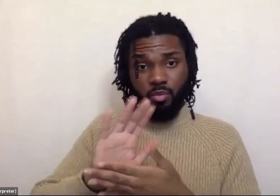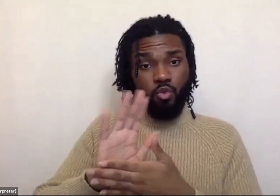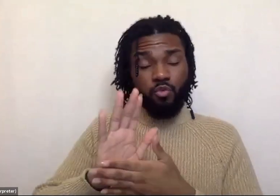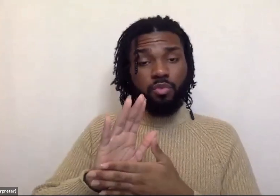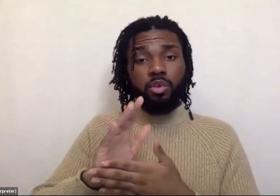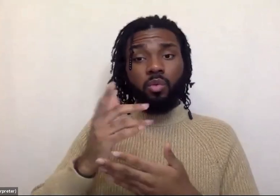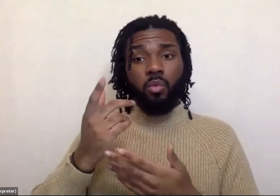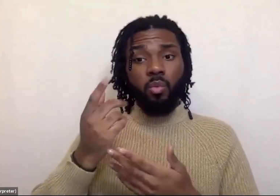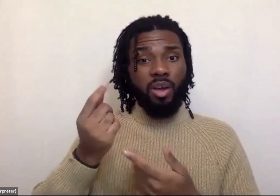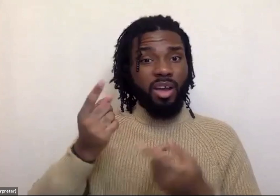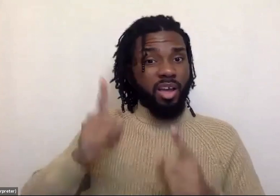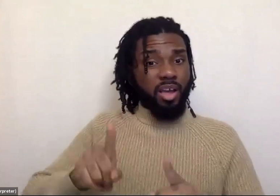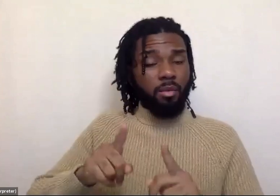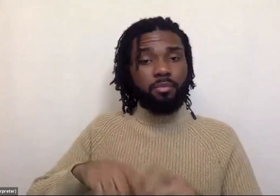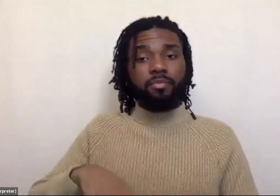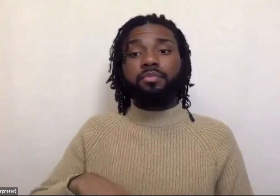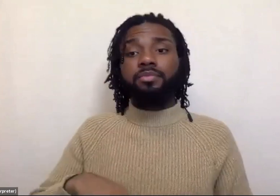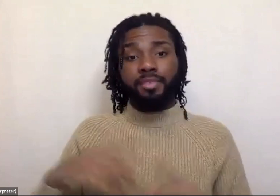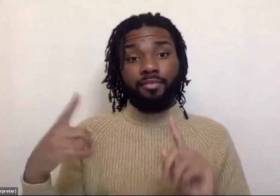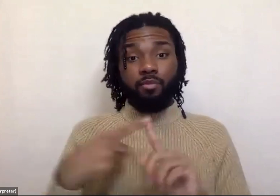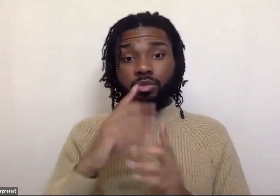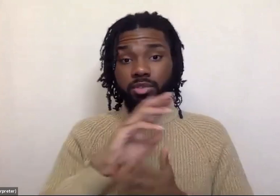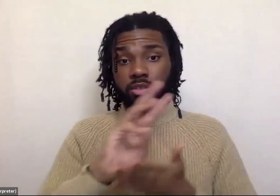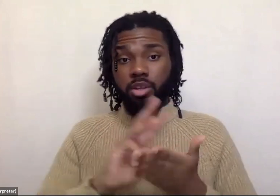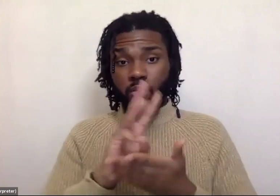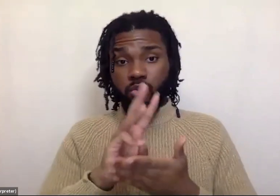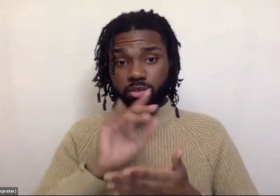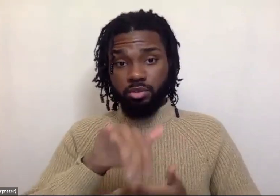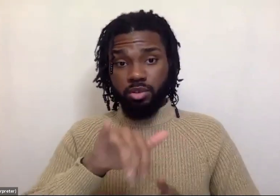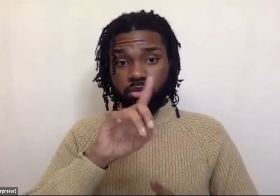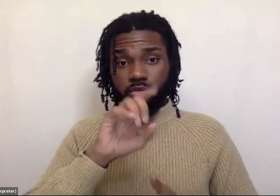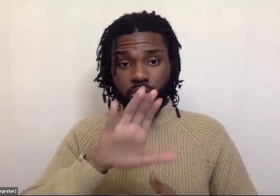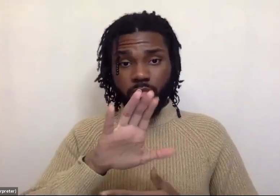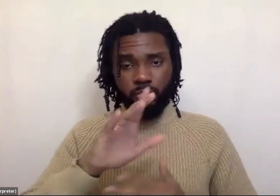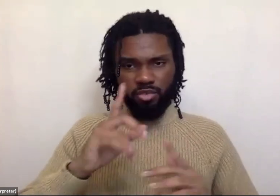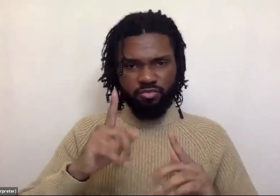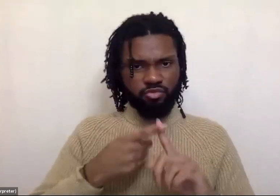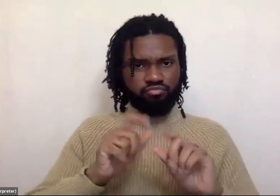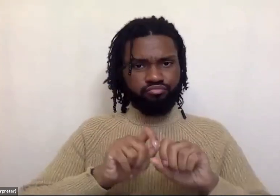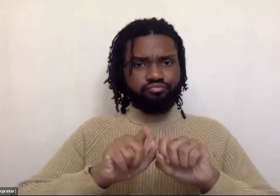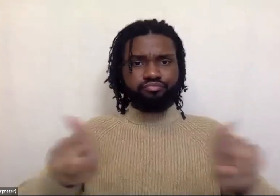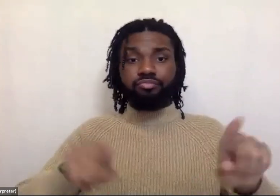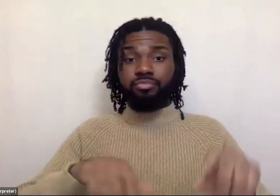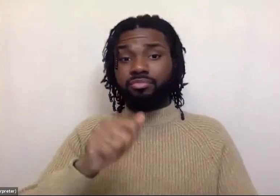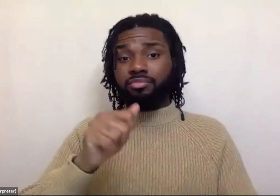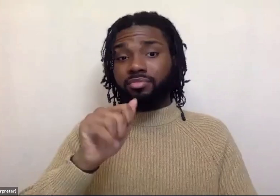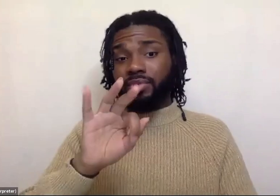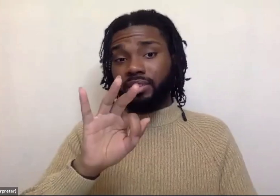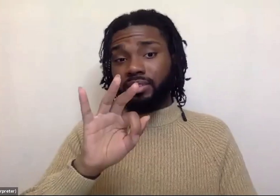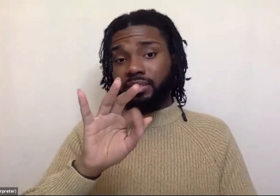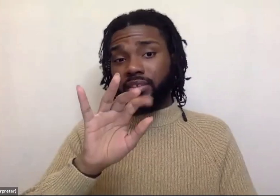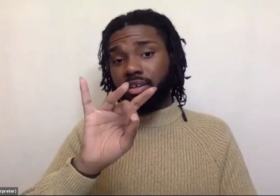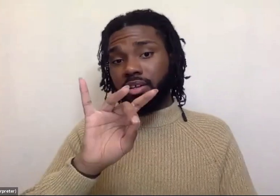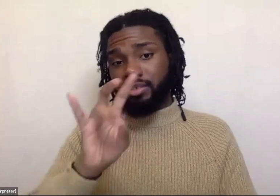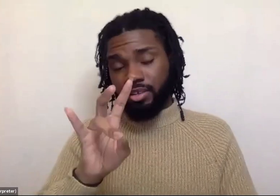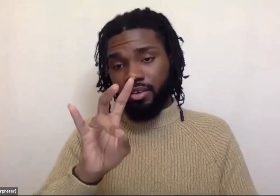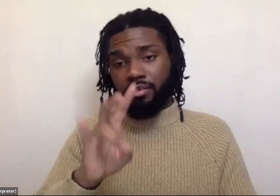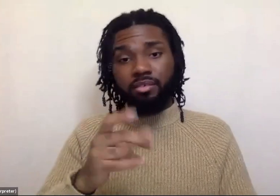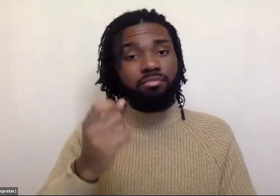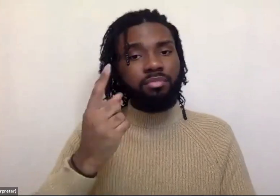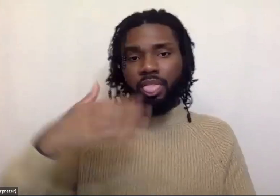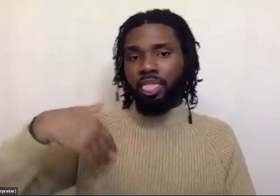already, when we come on with the first 6 hours in 1987, even at that point, we didn't have Charles Payne's wonderful book,